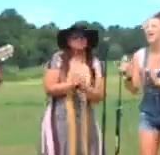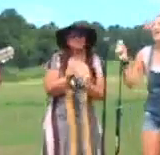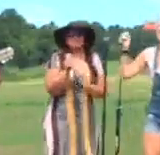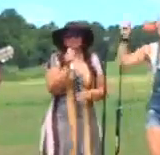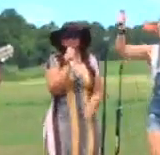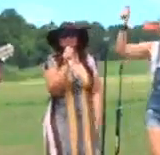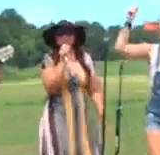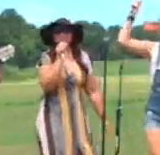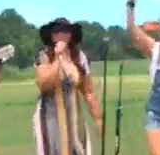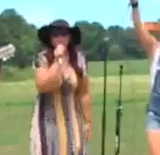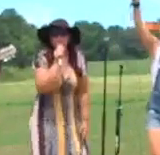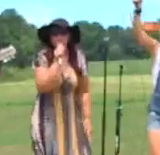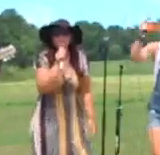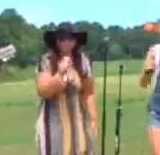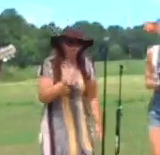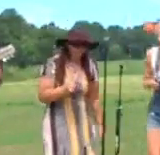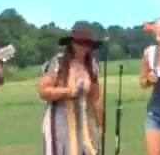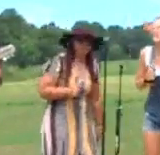I see